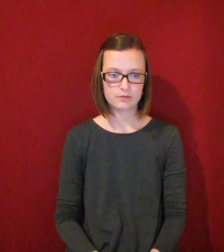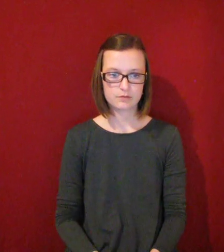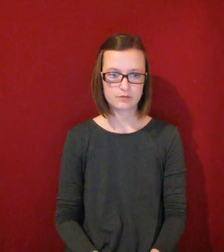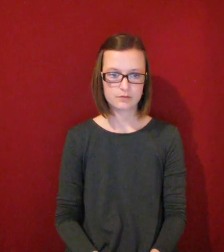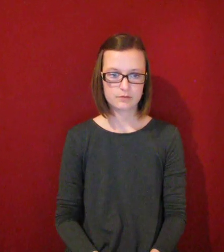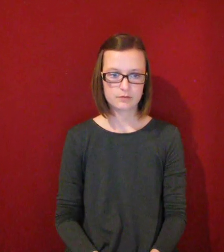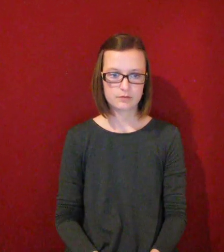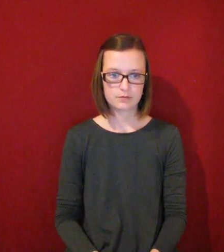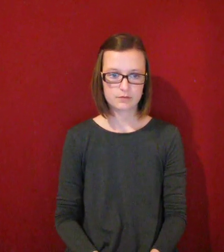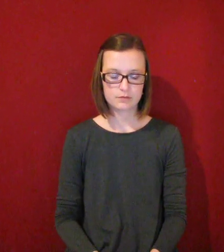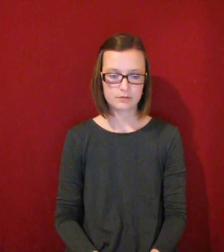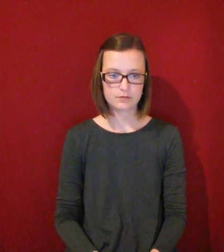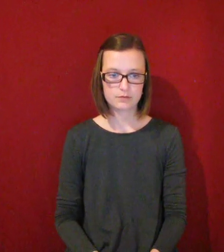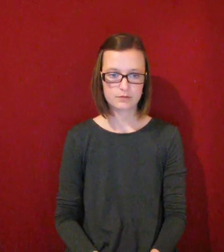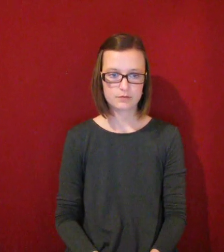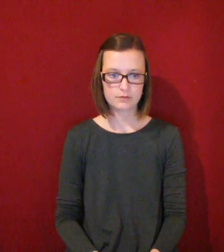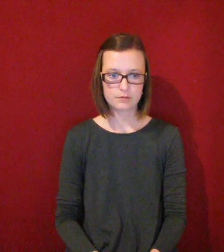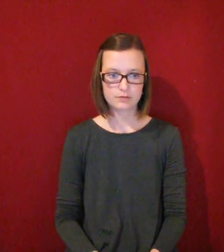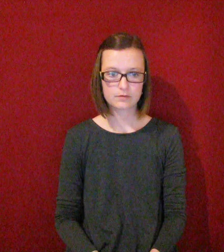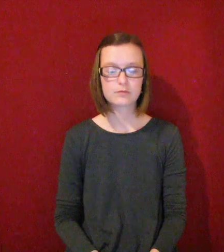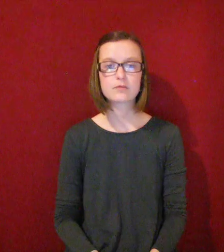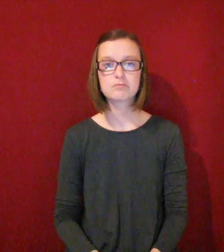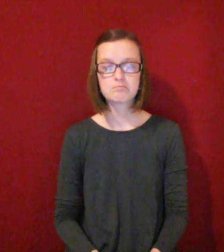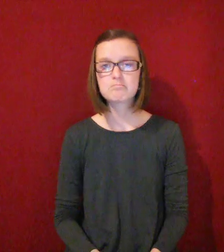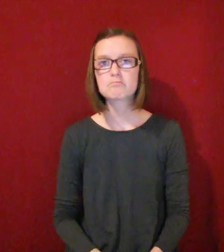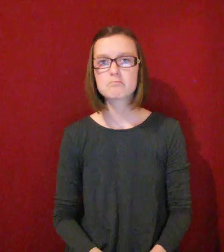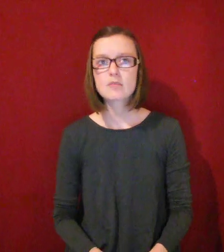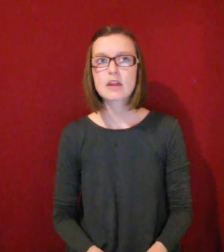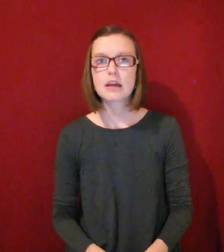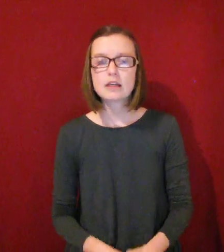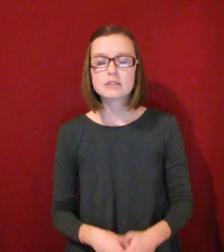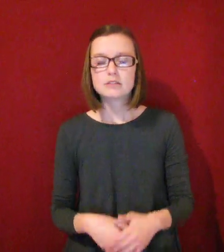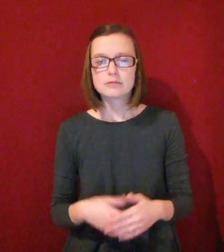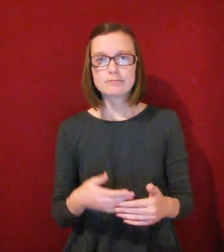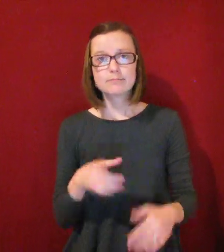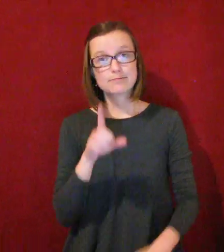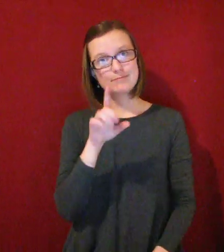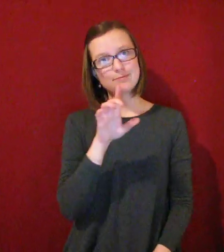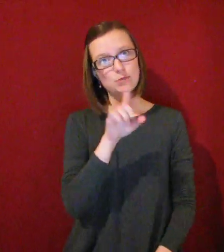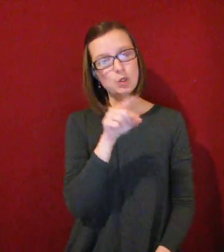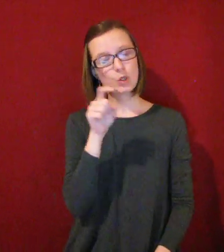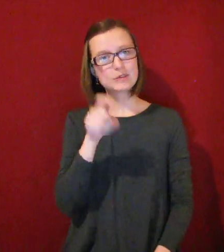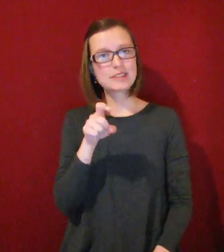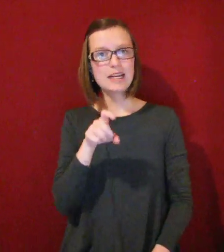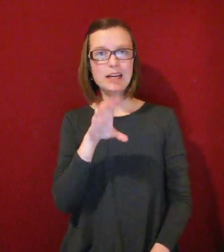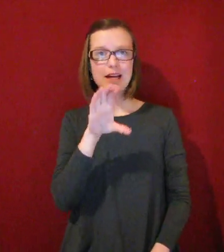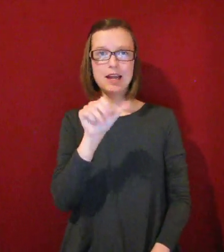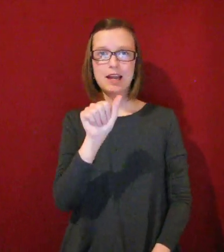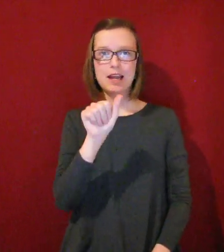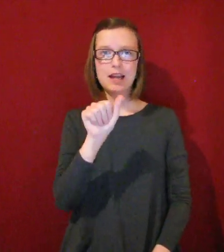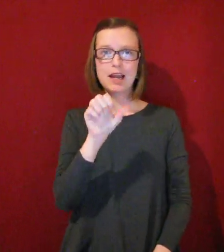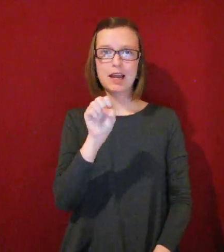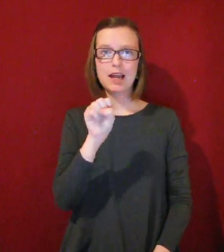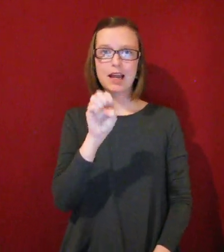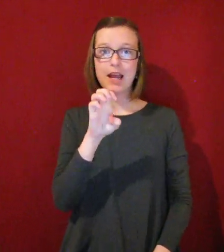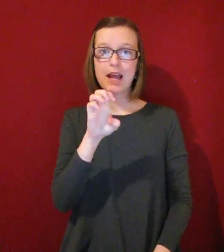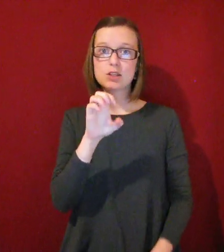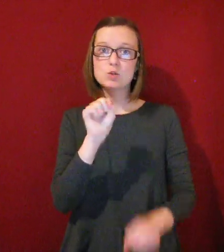Well, what we'll do, we will have a caseworker assigned to you. And that caseworker will come out in a 6-month period